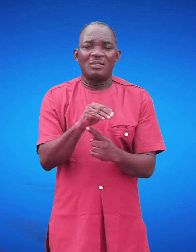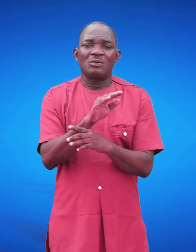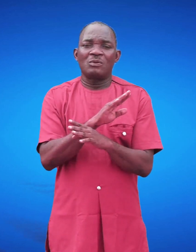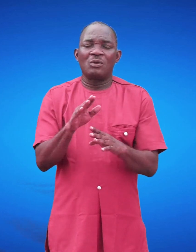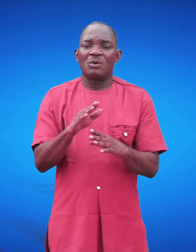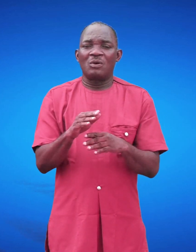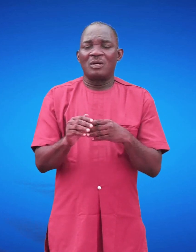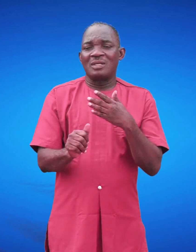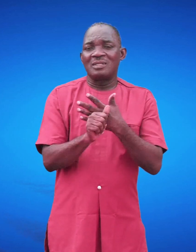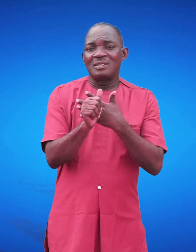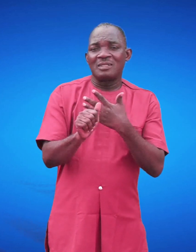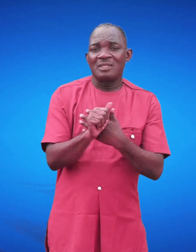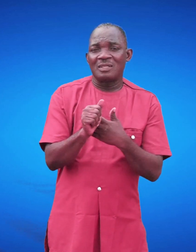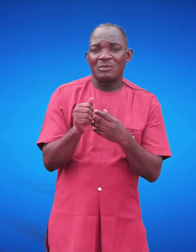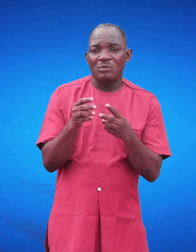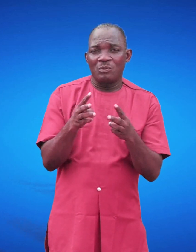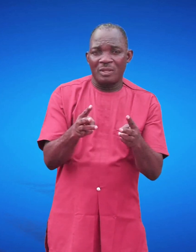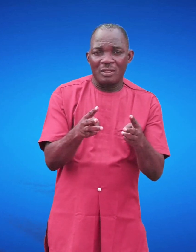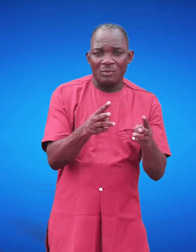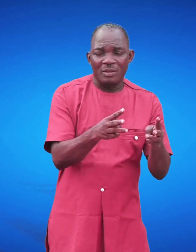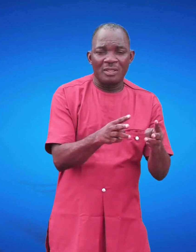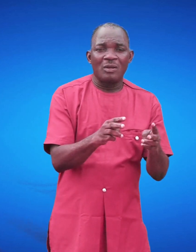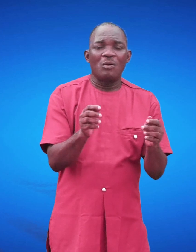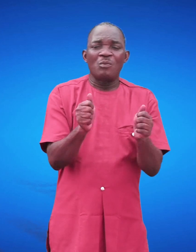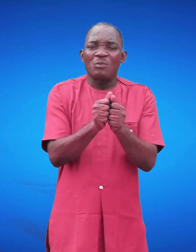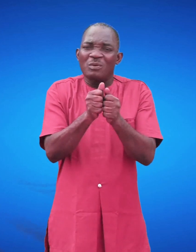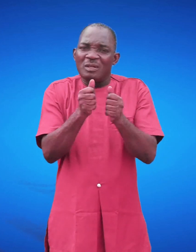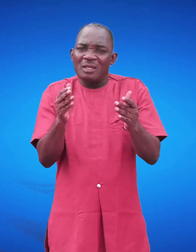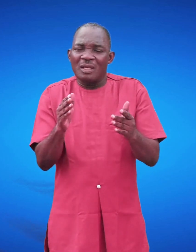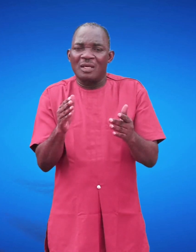non-threatening manner and without prejudice.